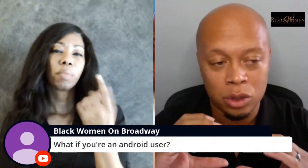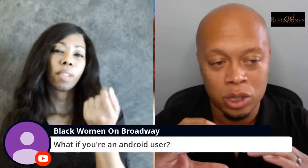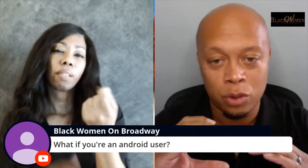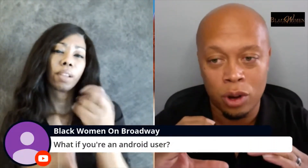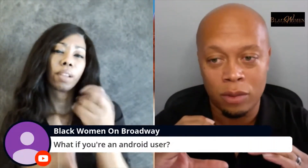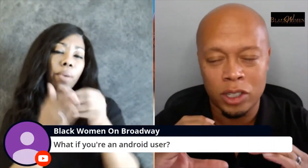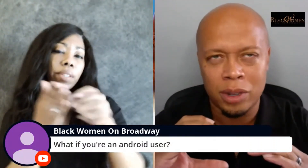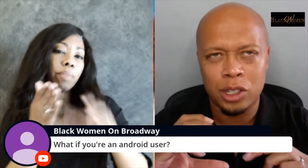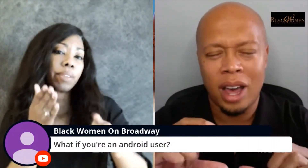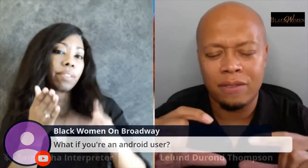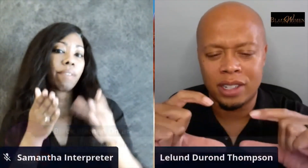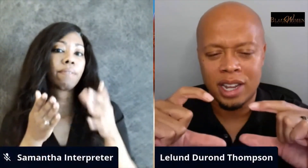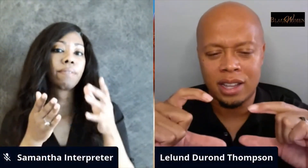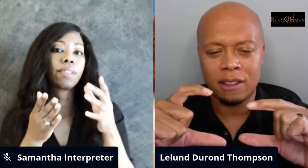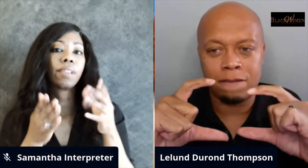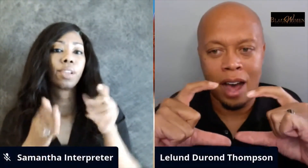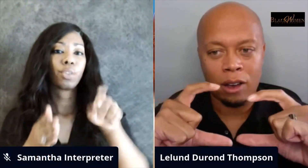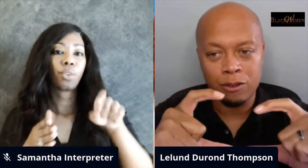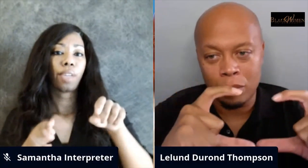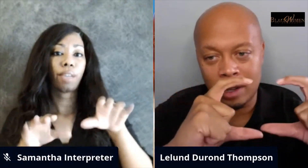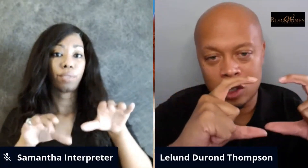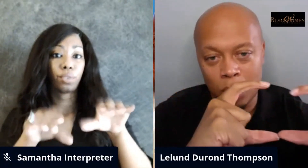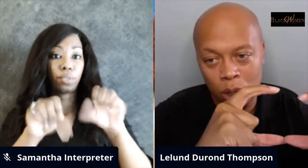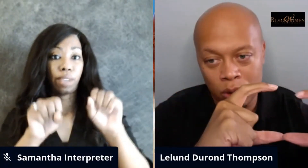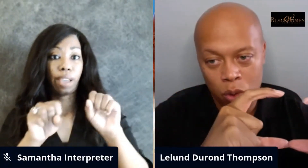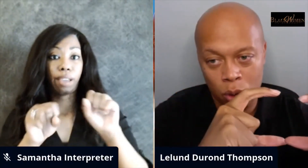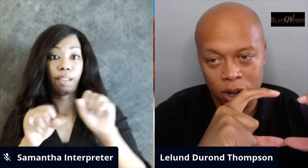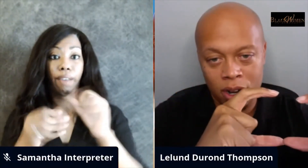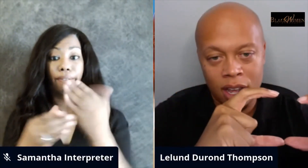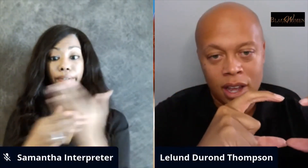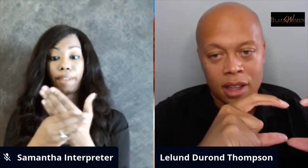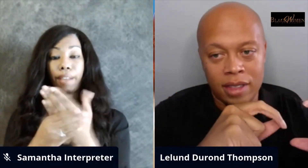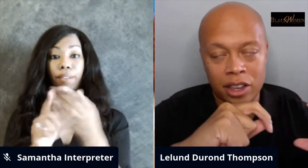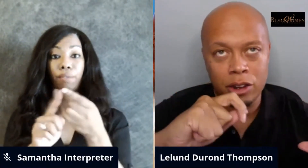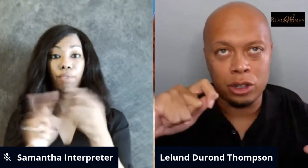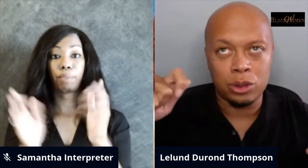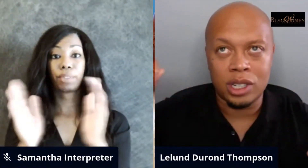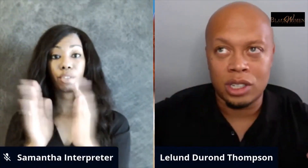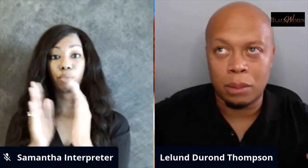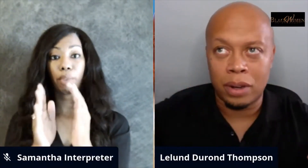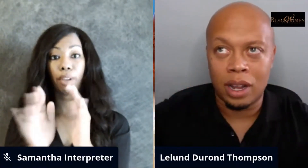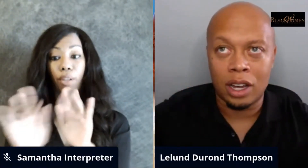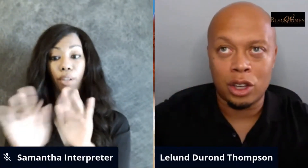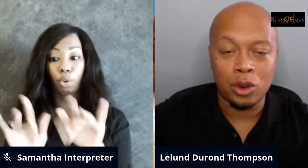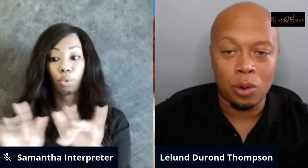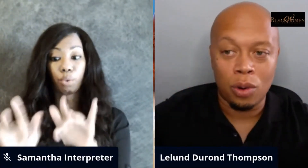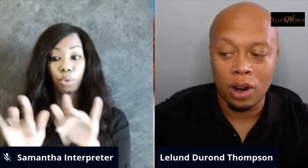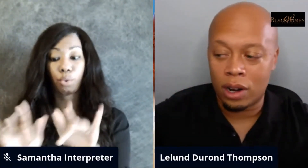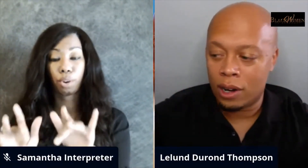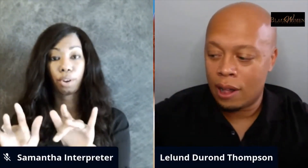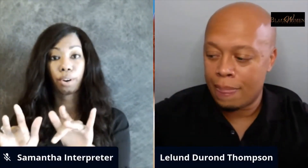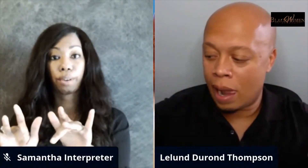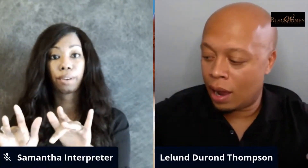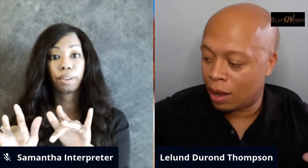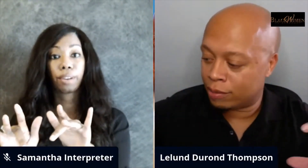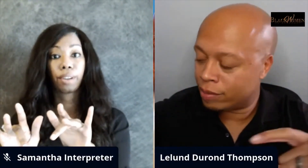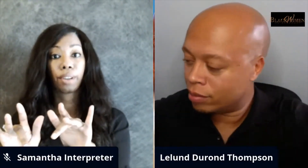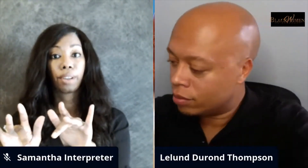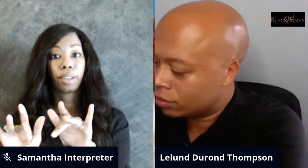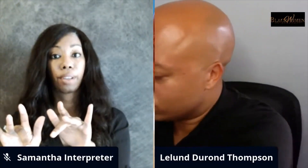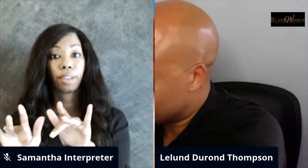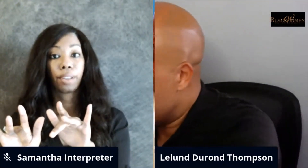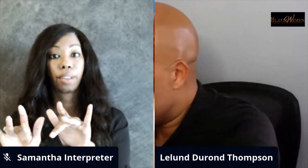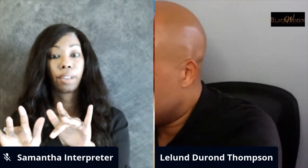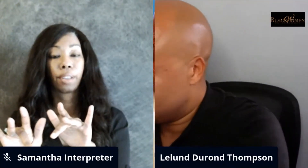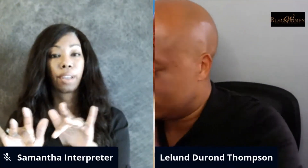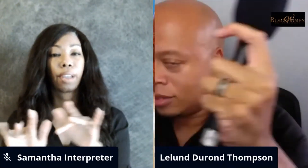recording source for it, which means you'll have to take the file from a smaller recorder that you're using to plug your